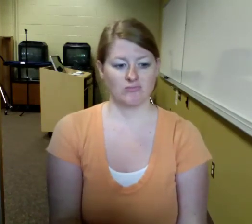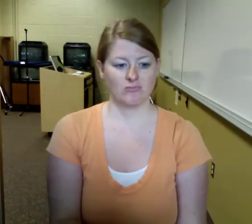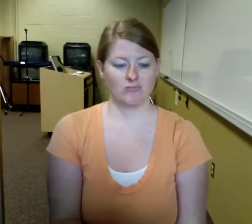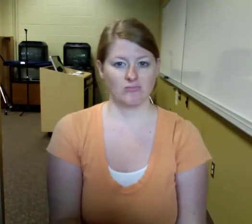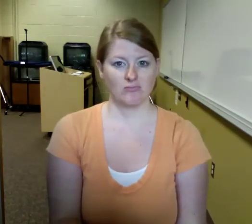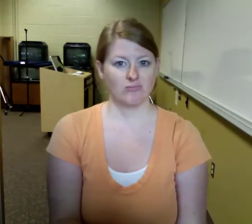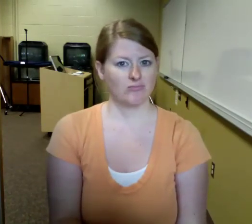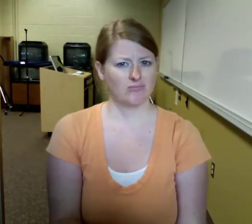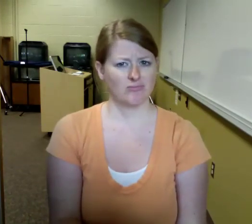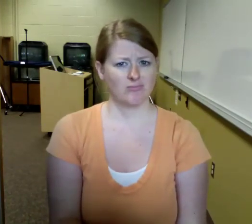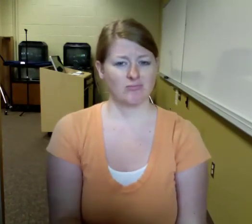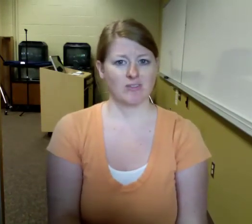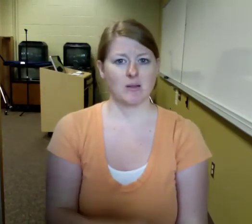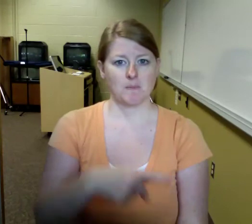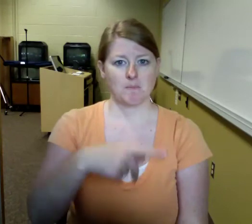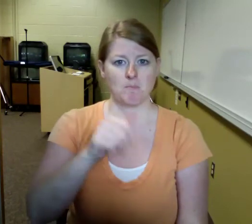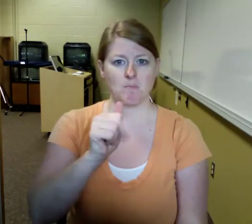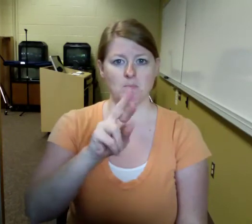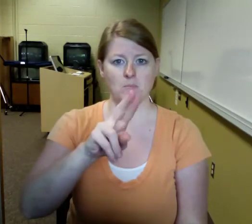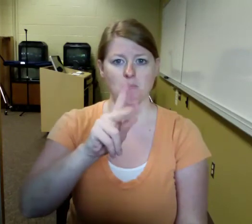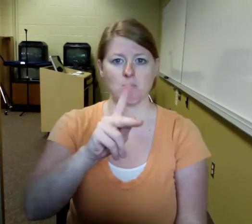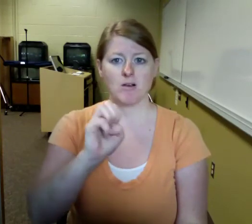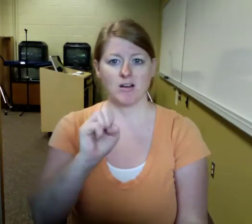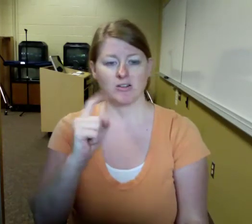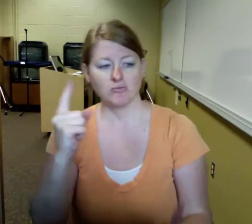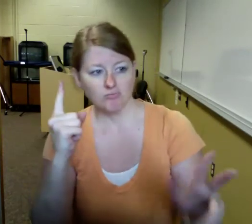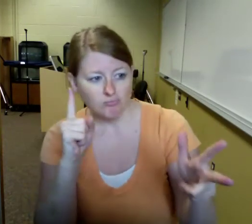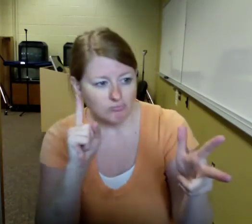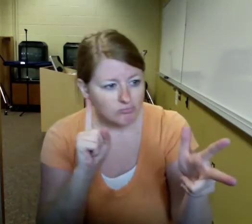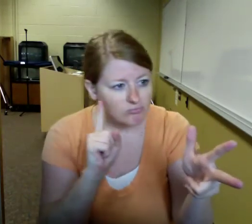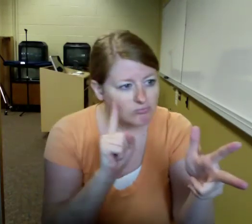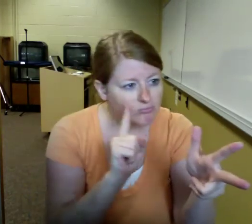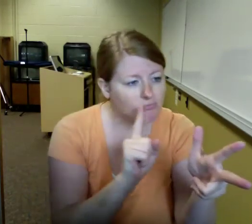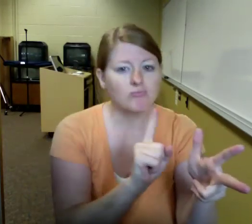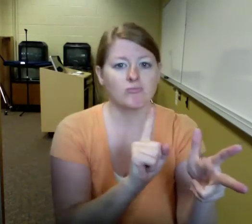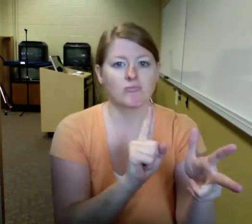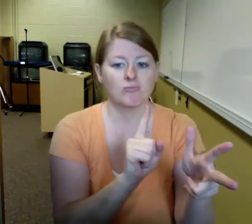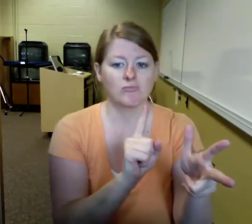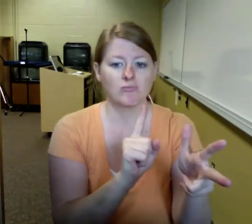That Dennis Parker approached the red Tercel coming south on Beatty's Ford Road,